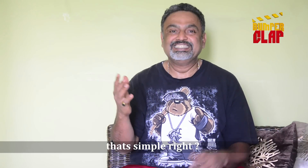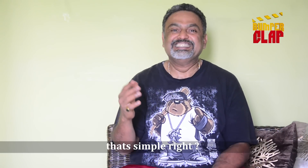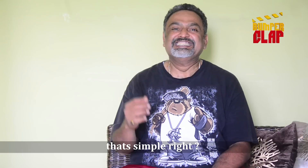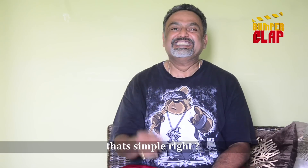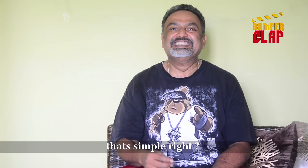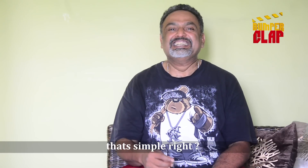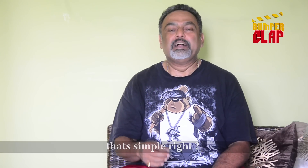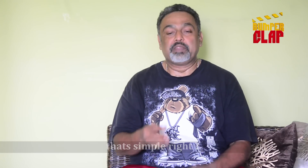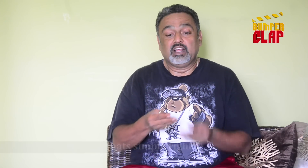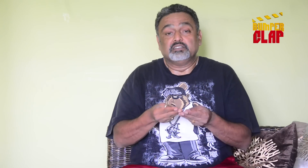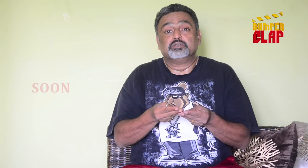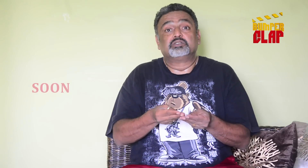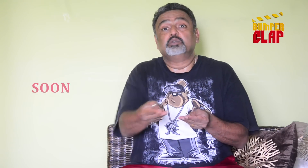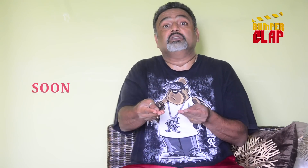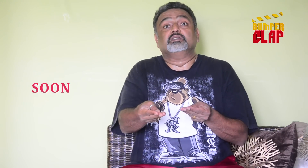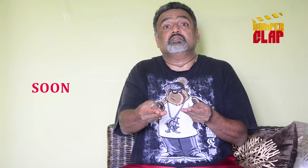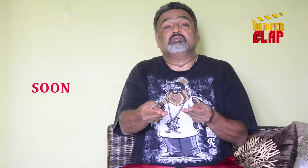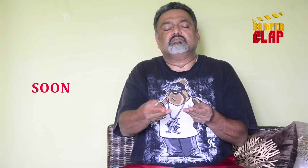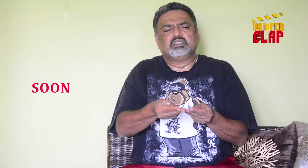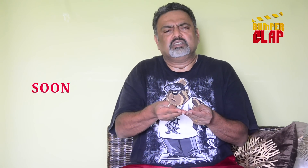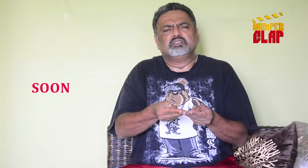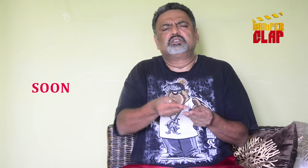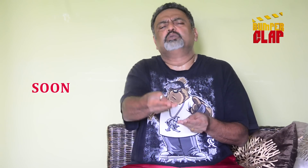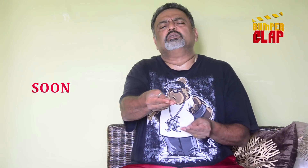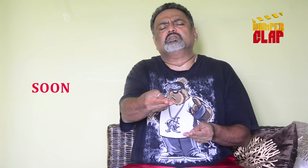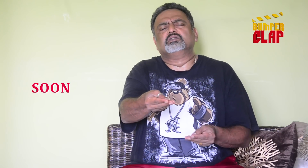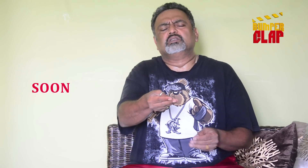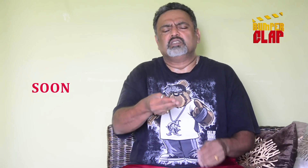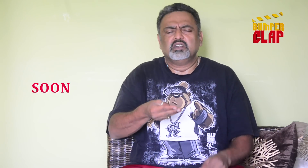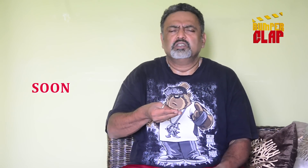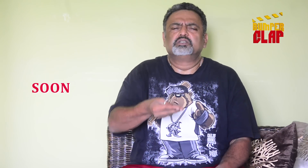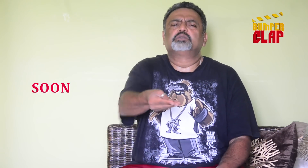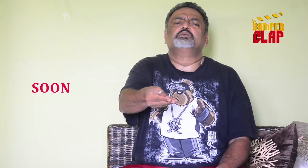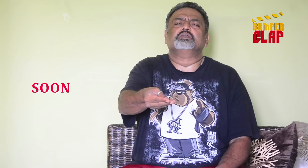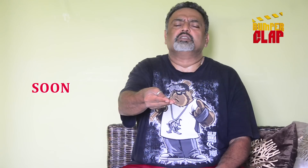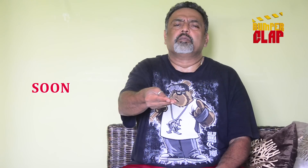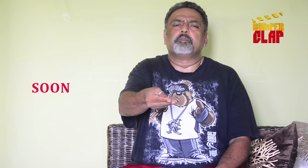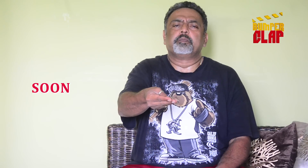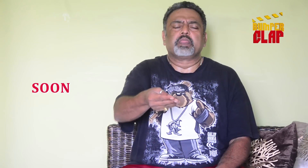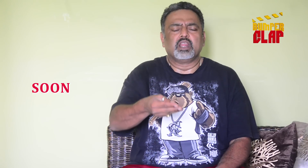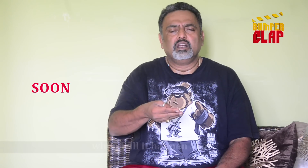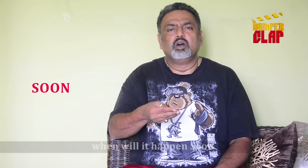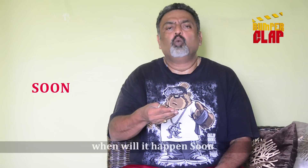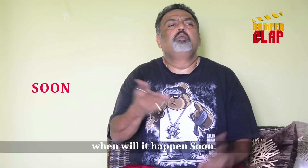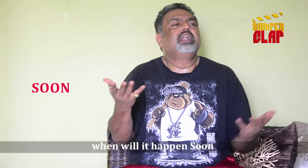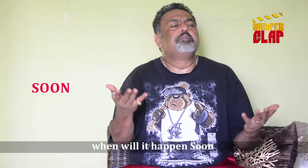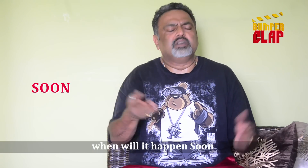soon soon soon what will happen